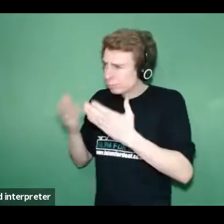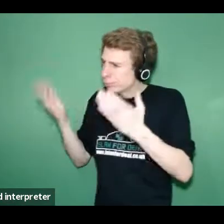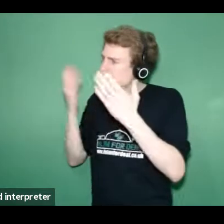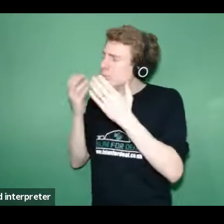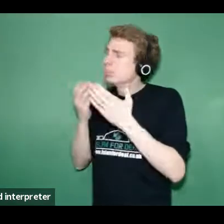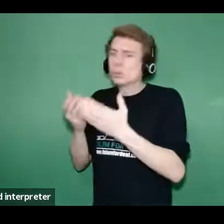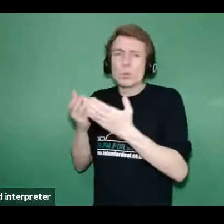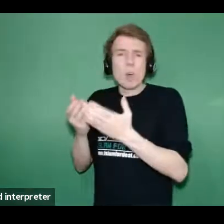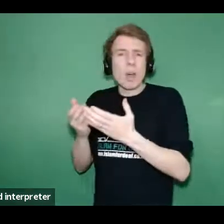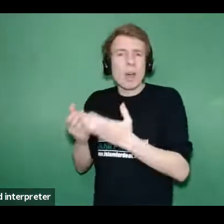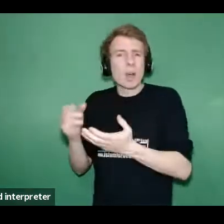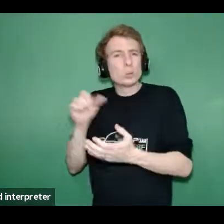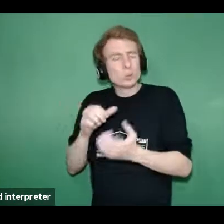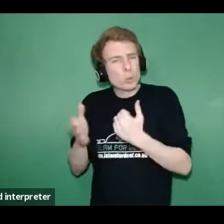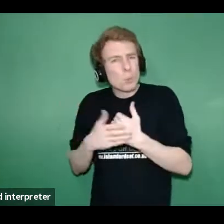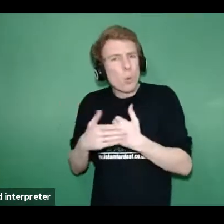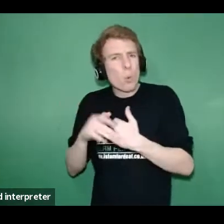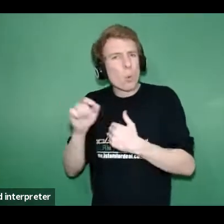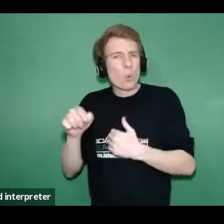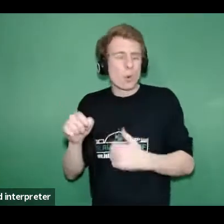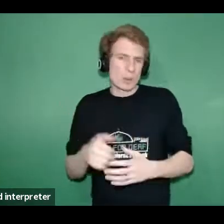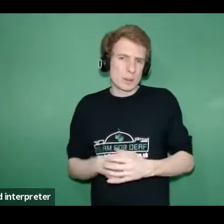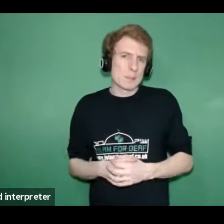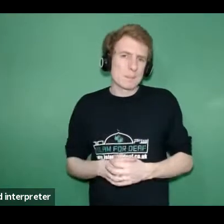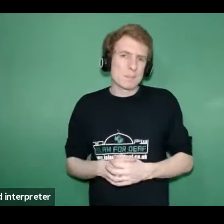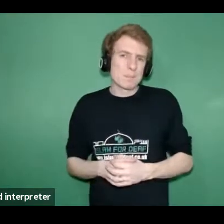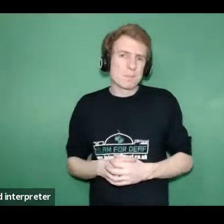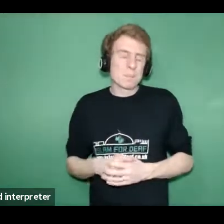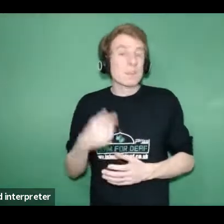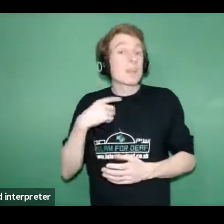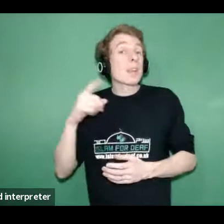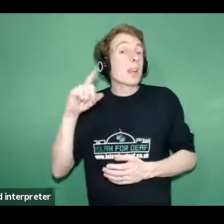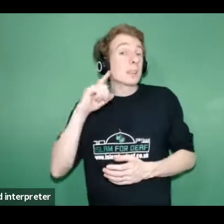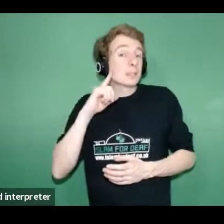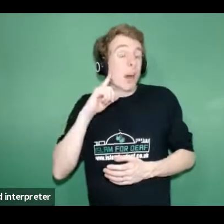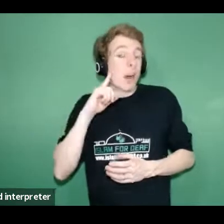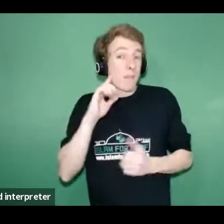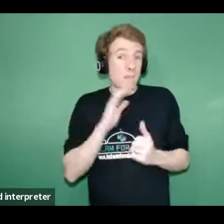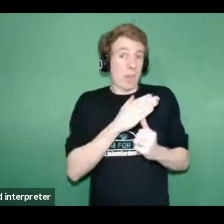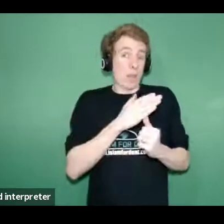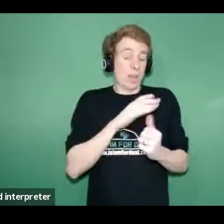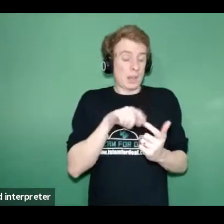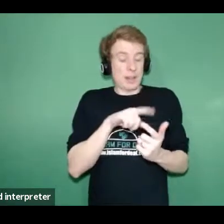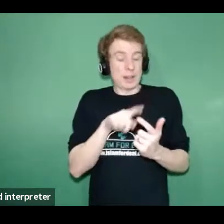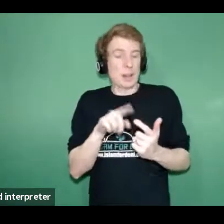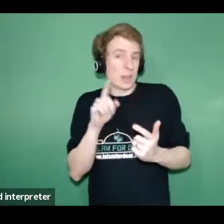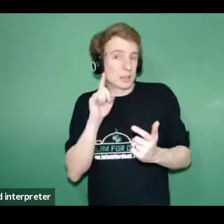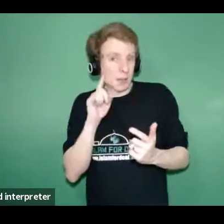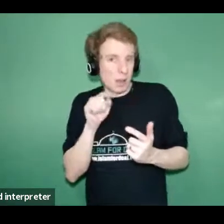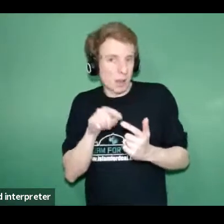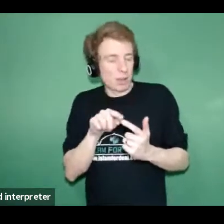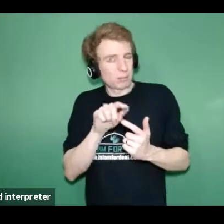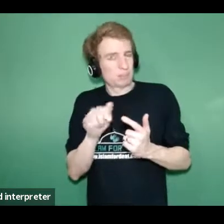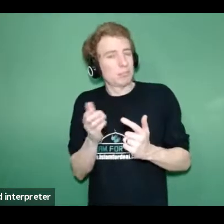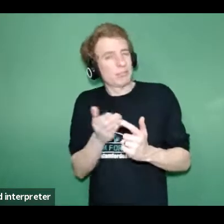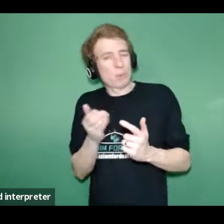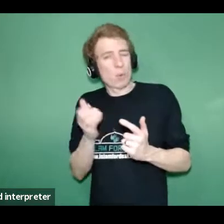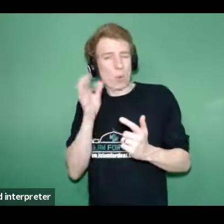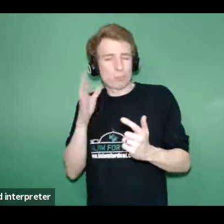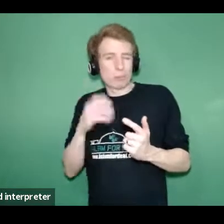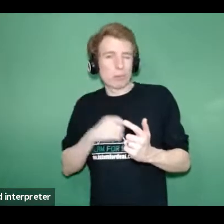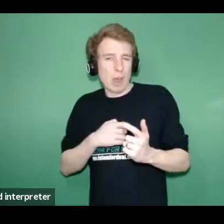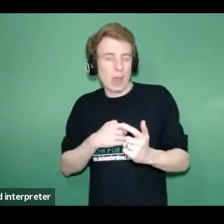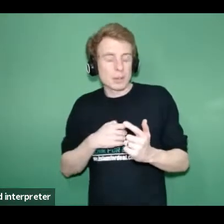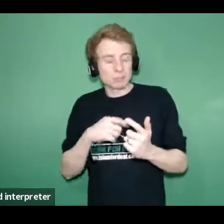the call to prayer, and the iqama, the smaller call to prayer, the one that's immediately before the prayer. This is a period in which